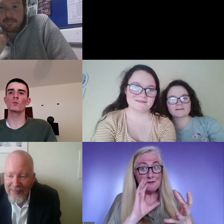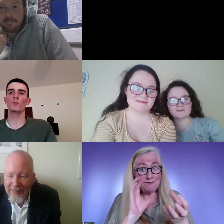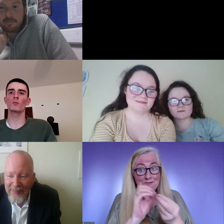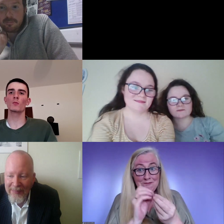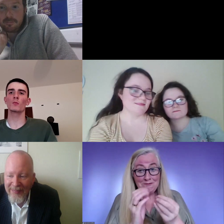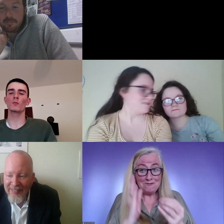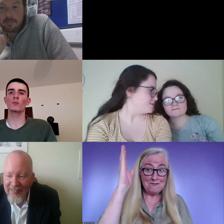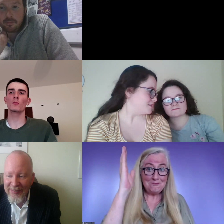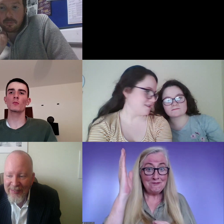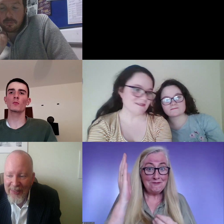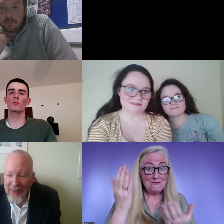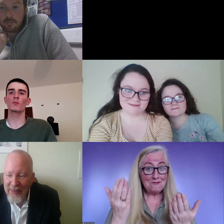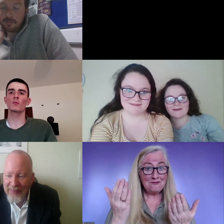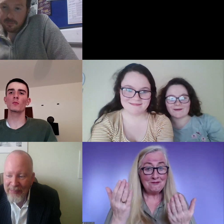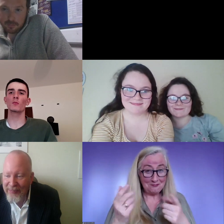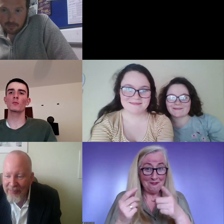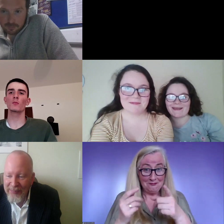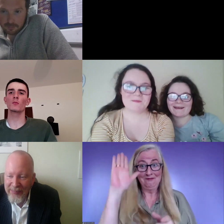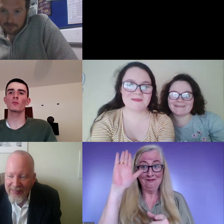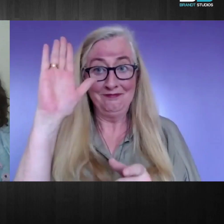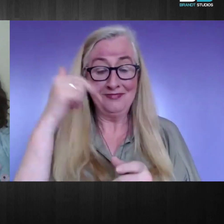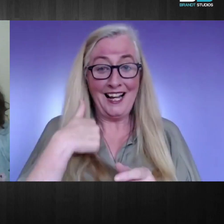Yeah, I can say something. Cool. Oh.